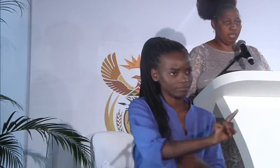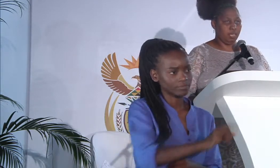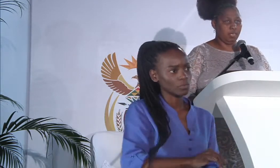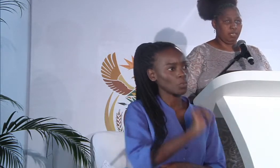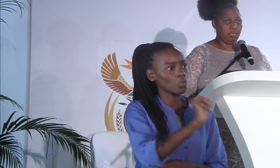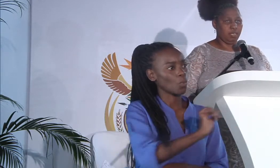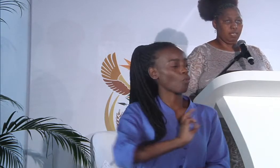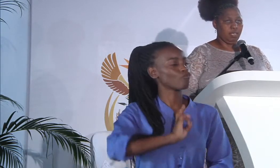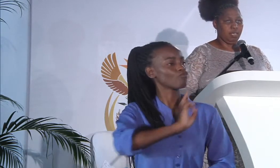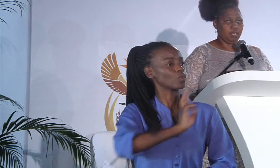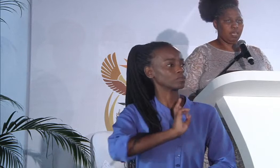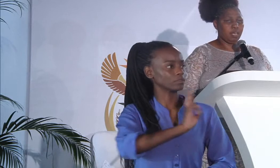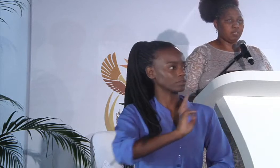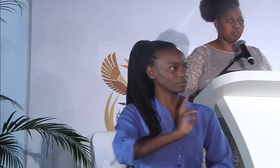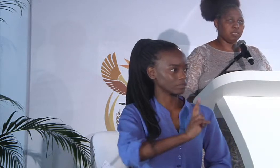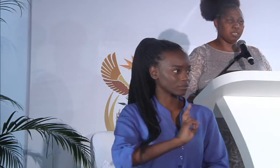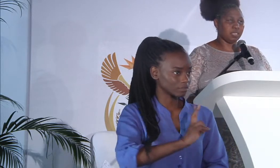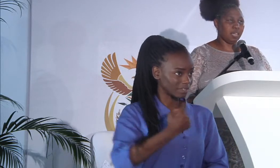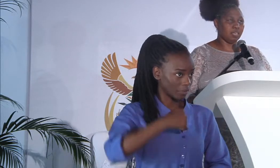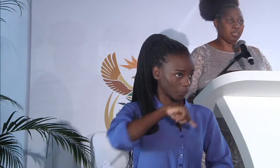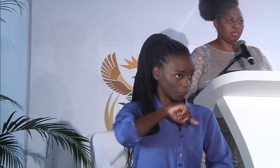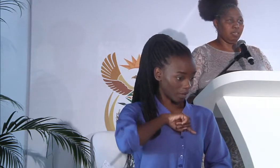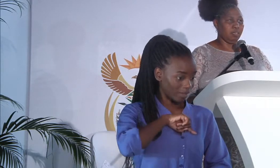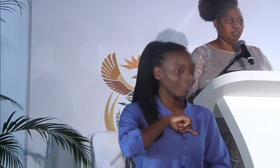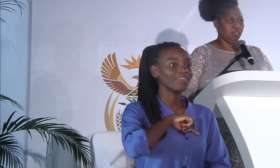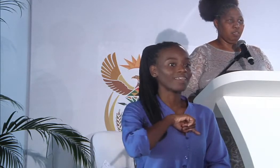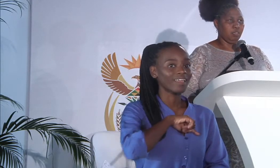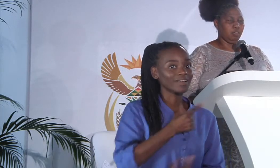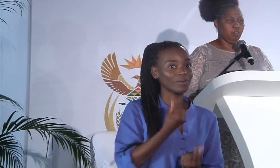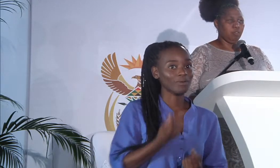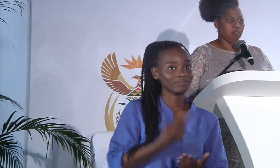we can actually design